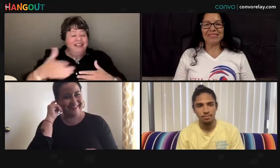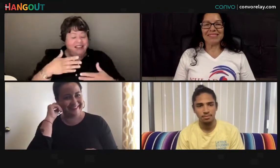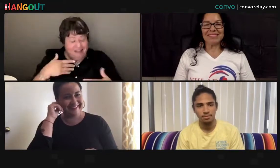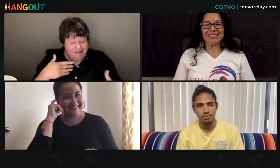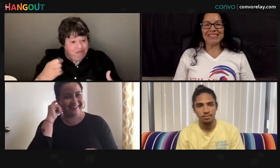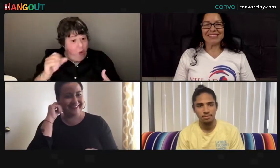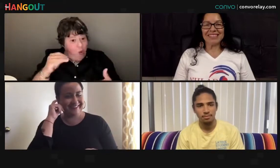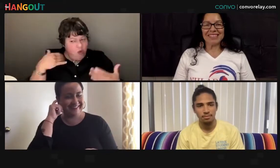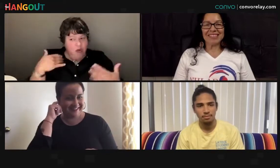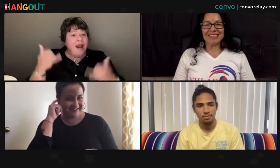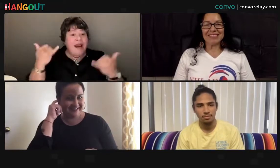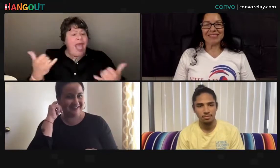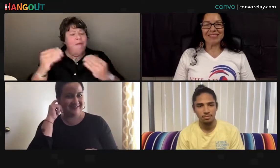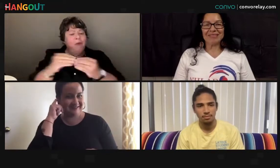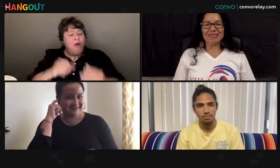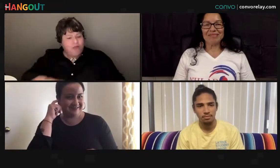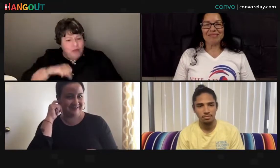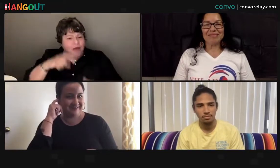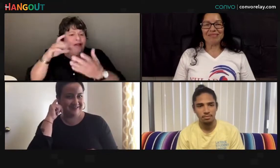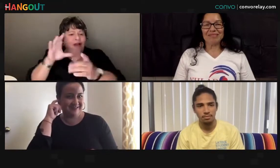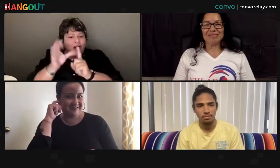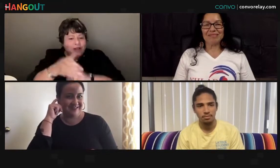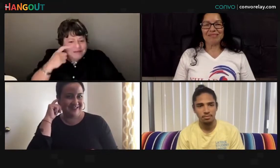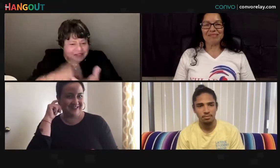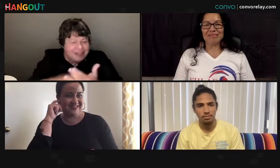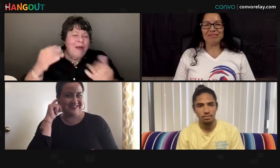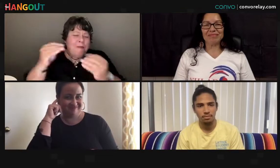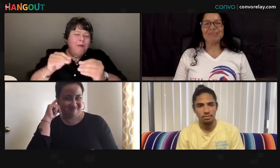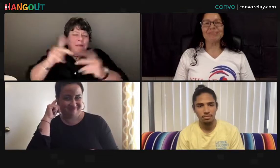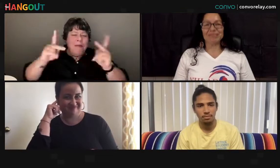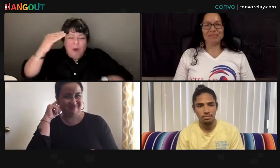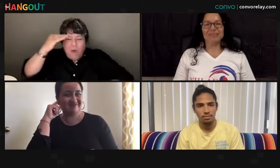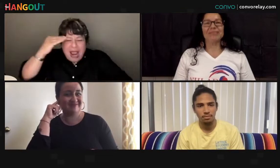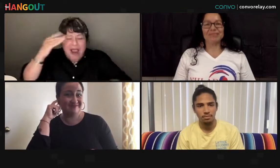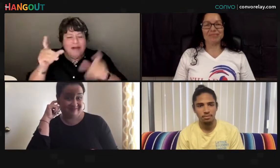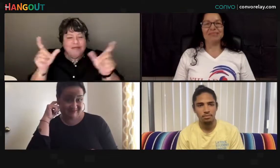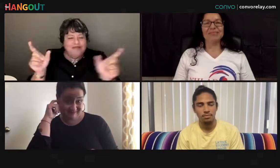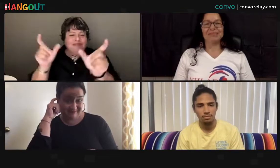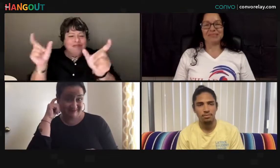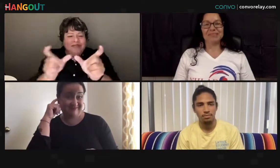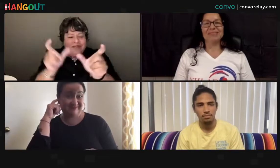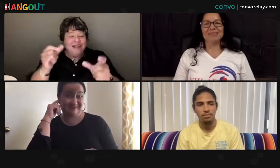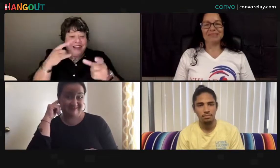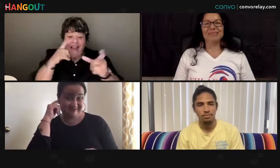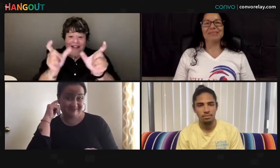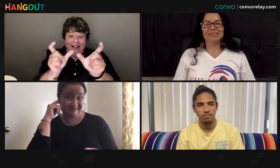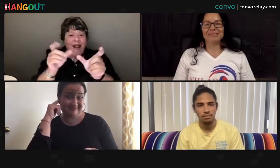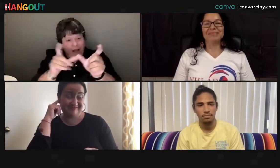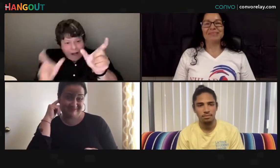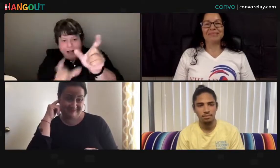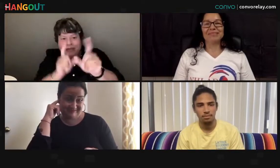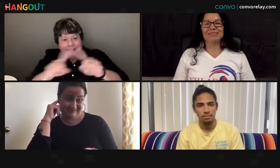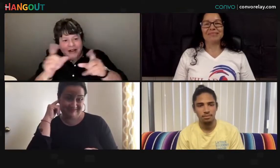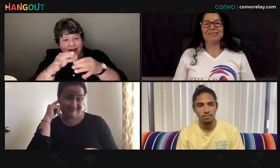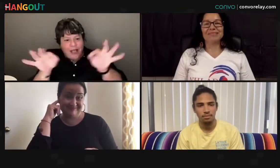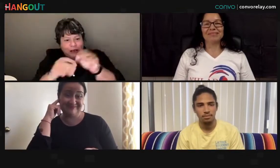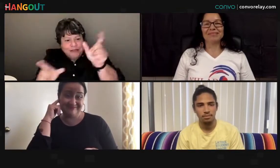just shook to the core. And now I'm much more proud. I'm cultural recognition. Of course, there's so many